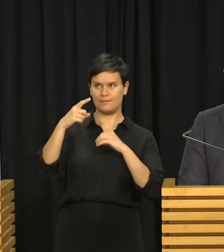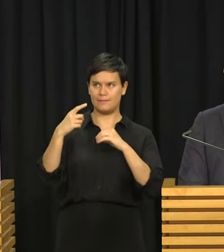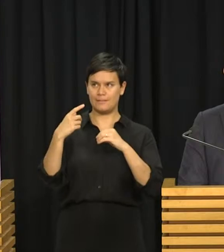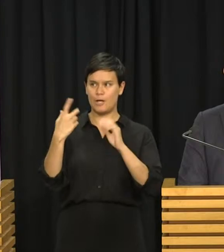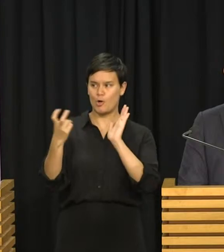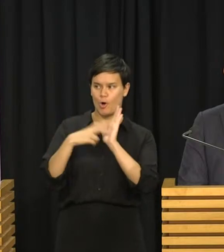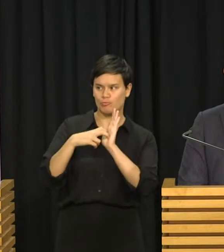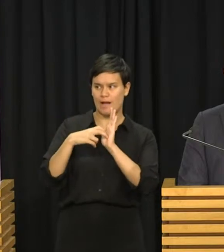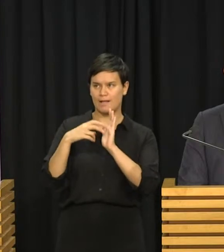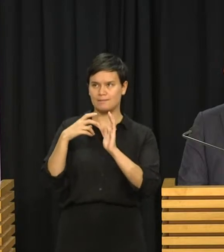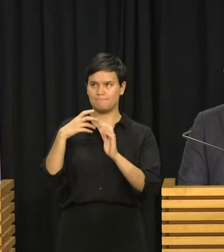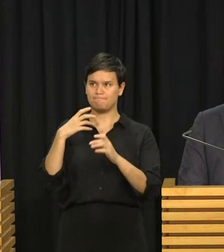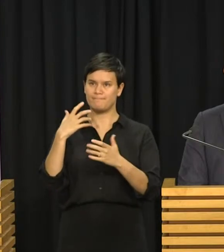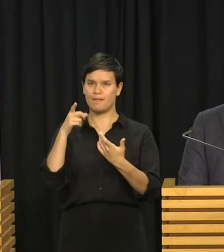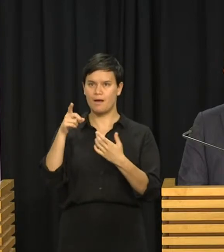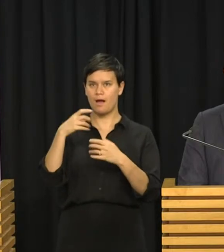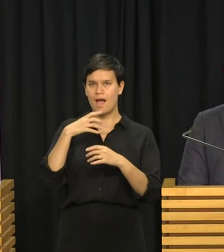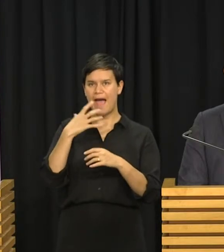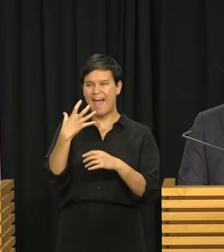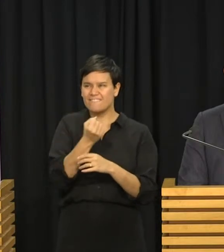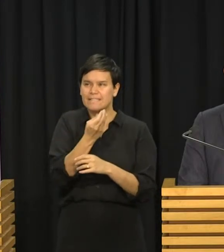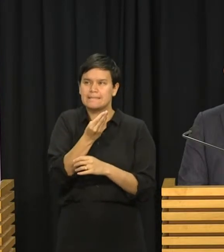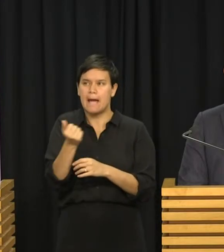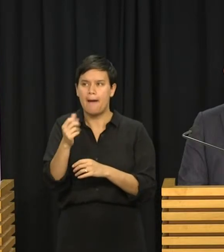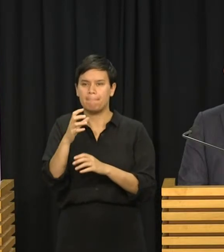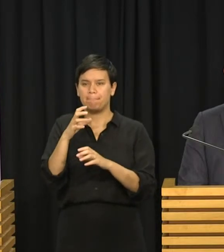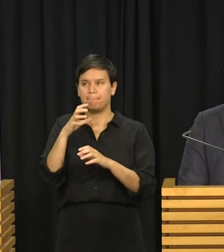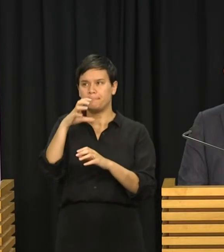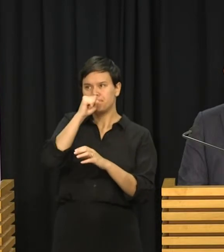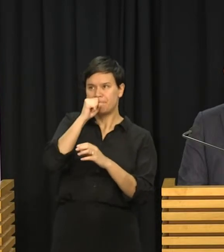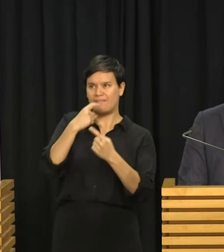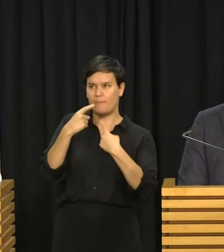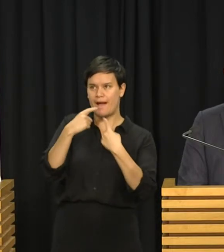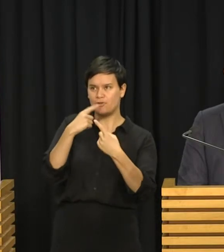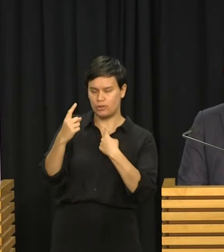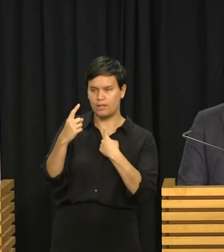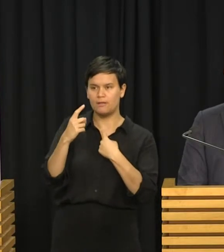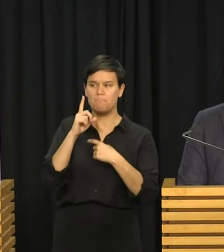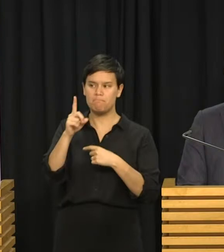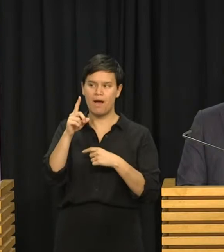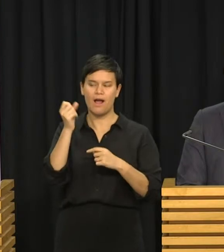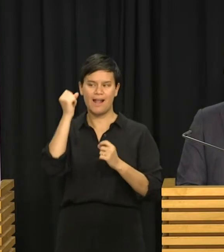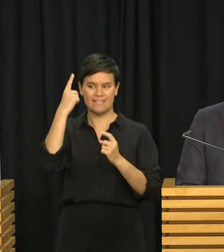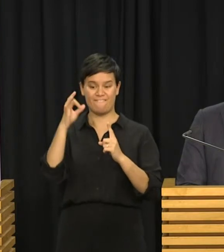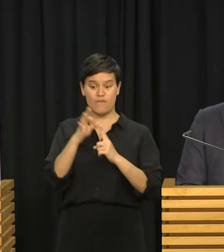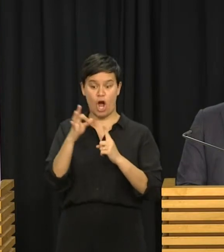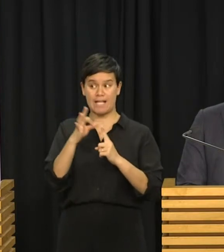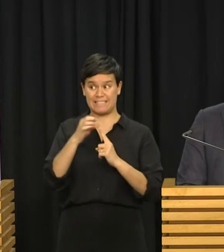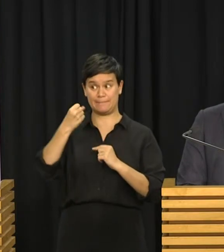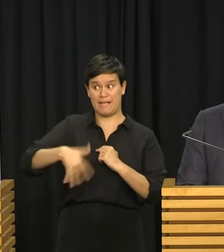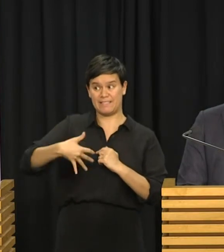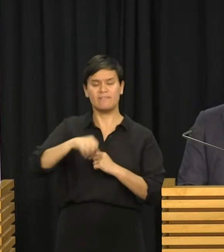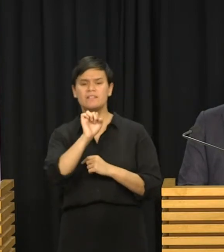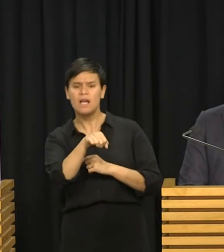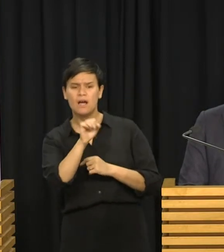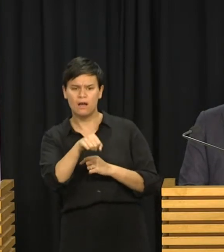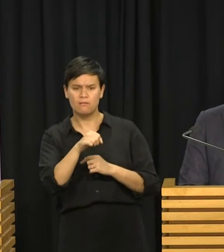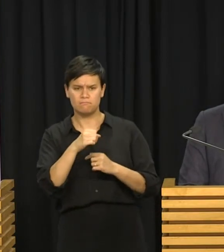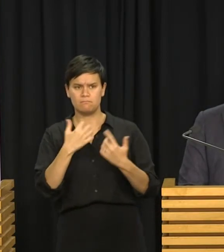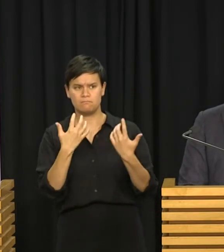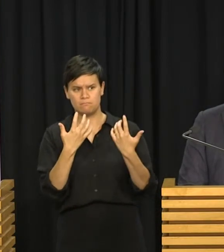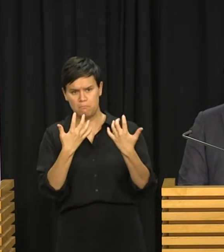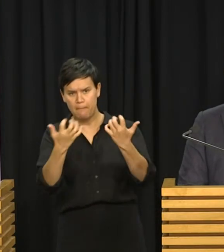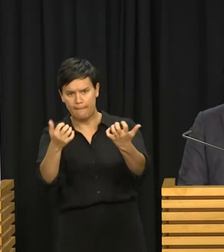is much more expensive than some of the others. Yes, some of that's in the public domain. Yeah. How much more are we paying, and is it